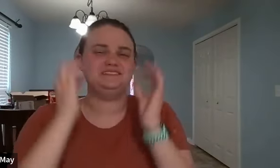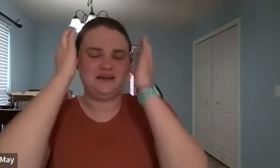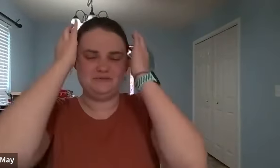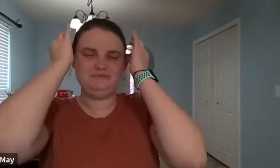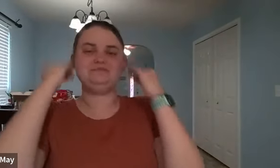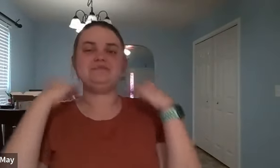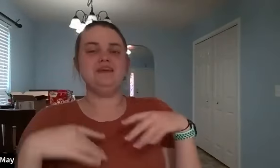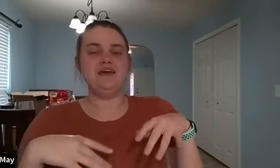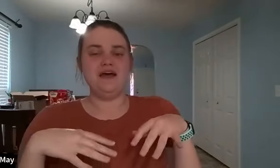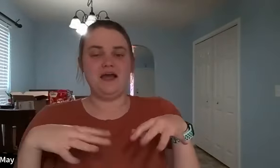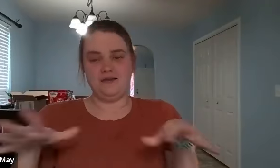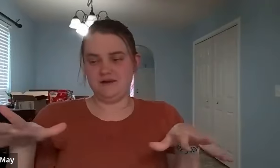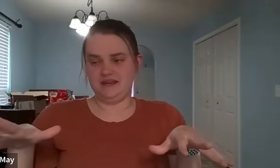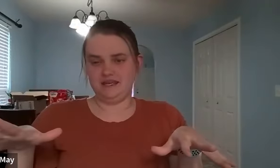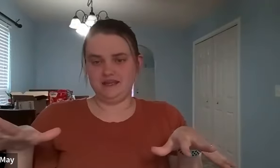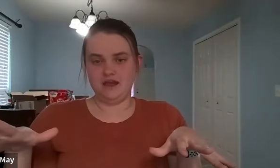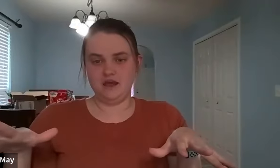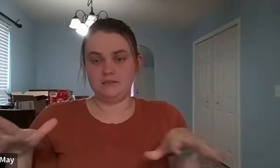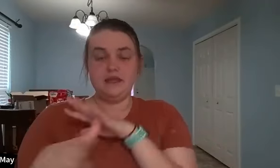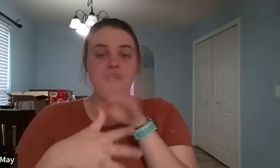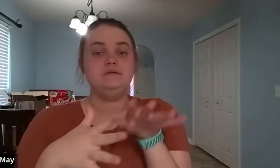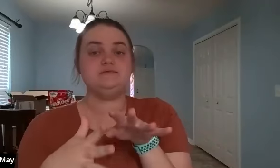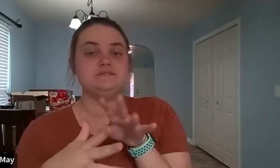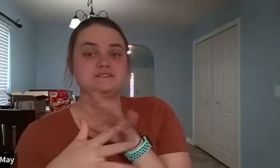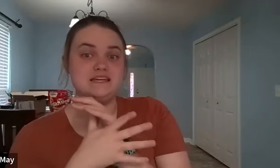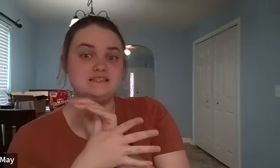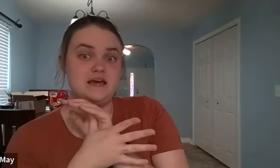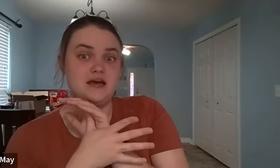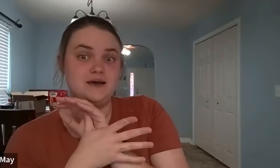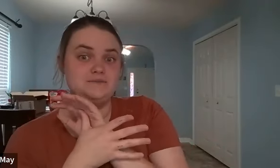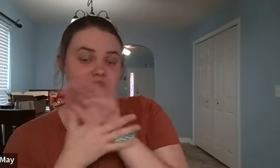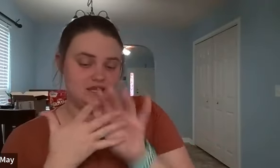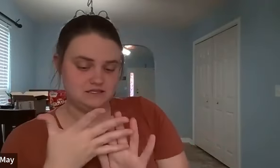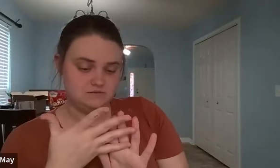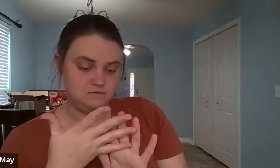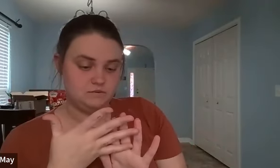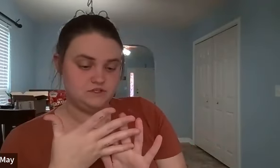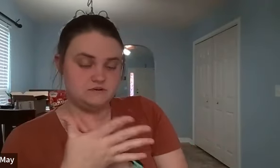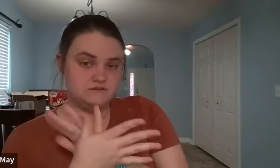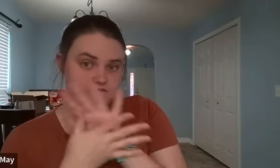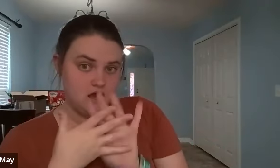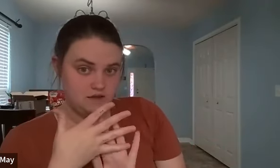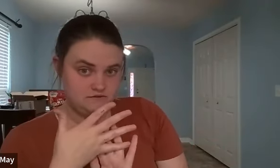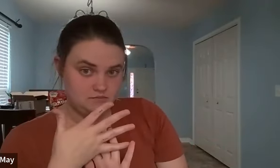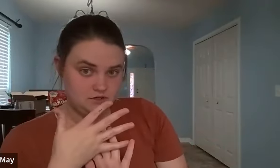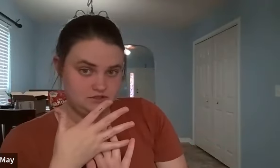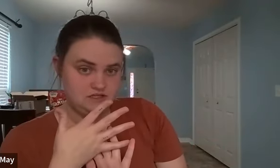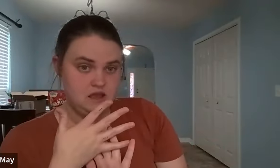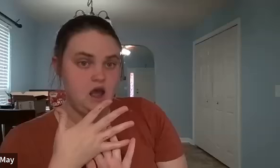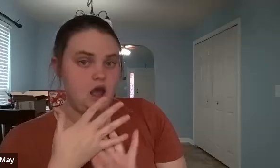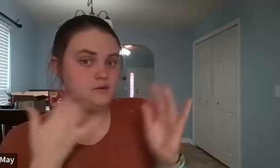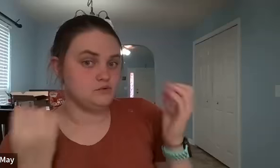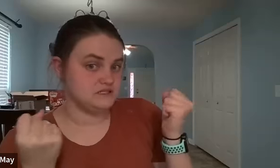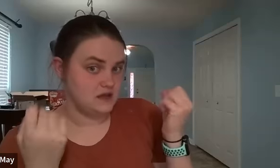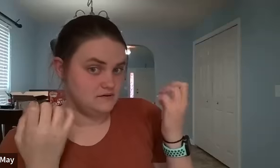So, alrighty. Anyways, what I was gonna say is the next what we'll do is 5 numbers. I will sign them.